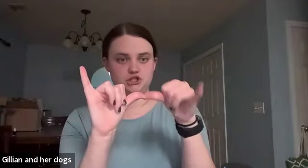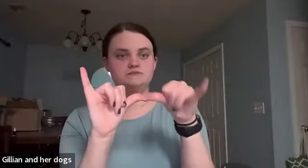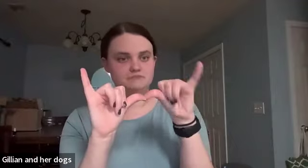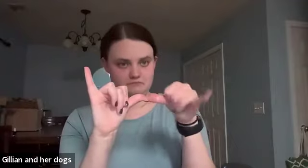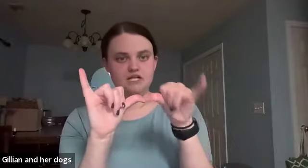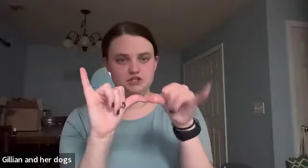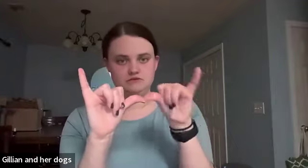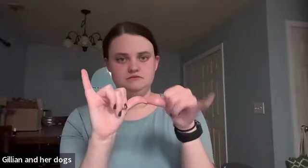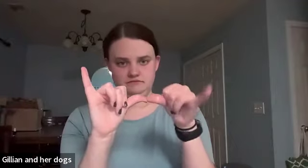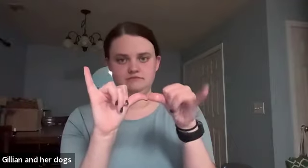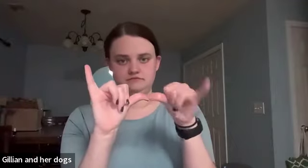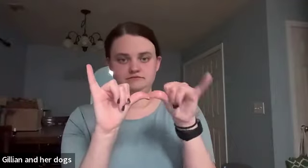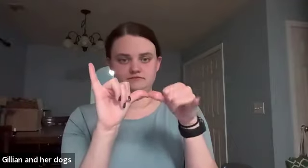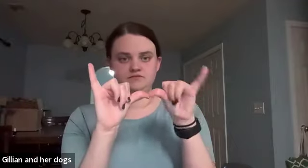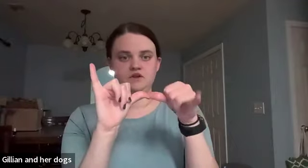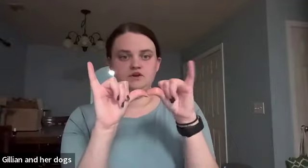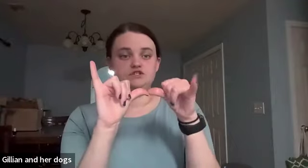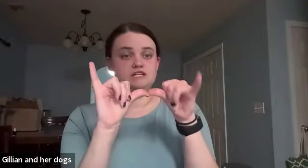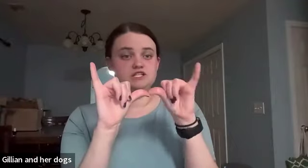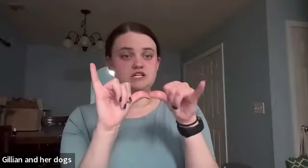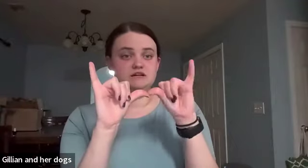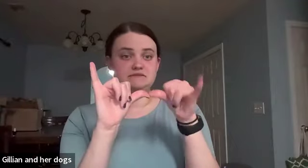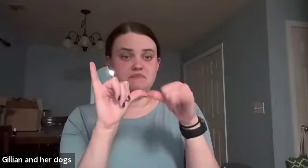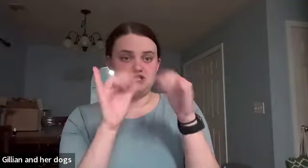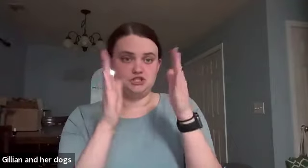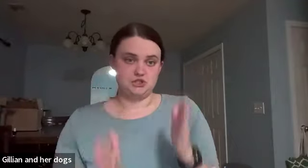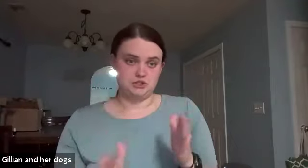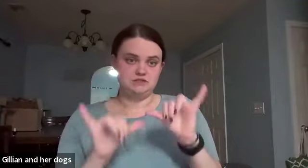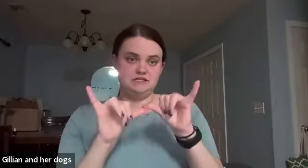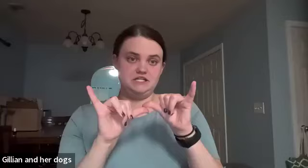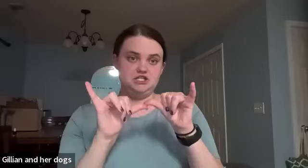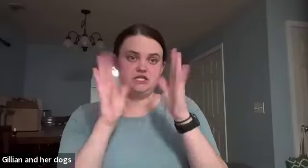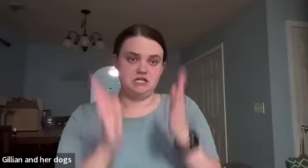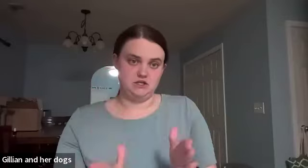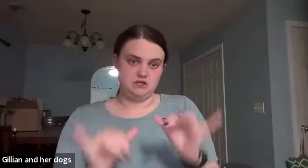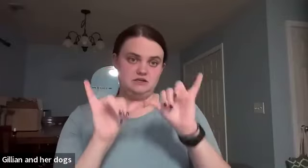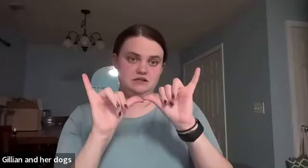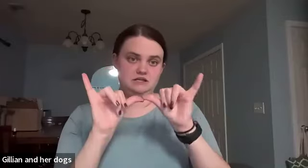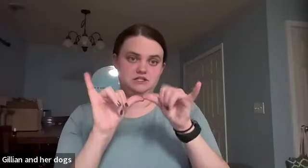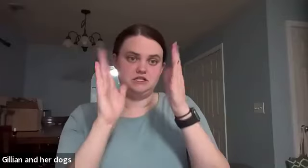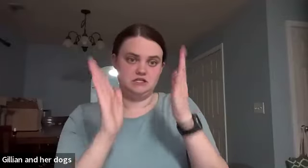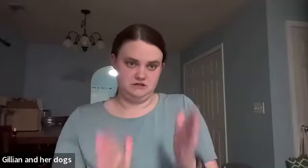Measure, measure. So engineer is measure, engineer,